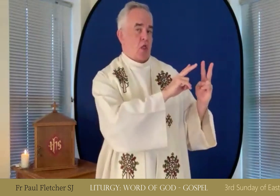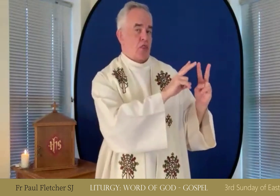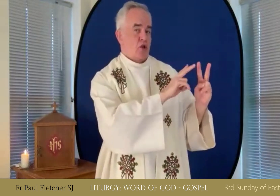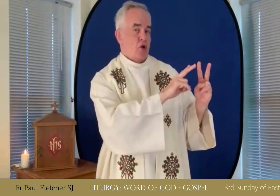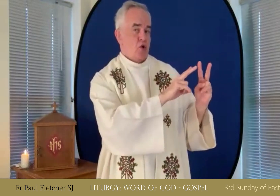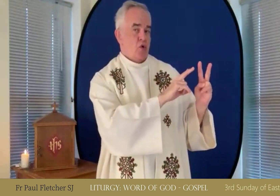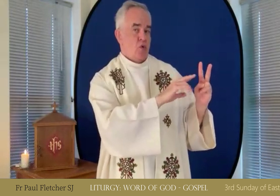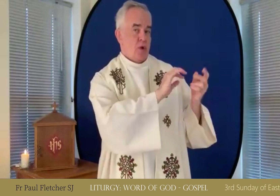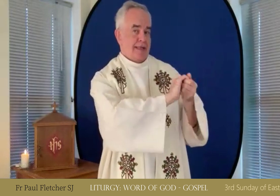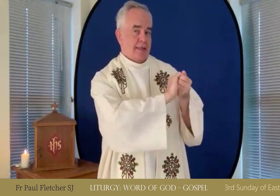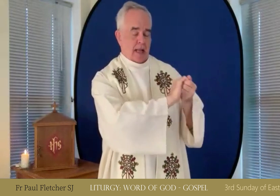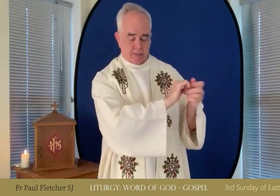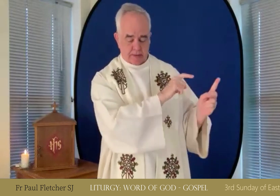The two disciples